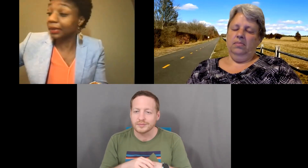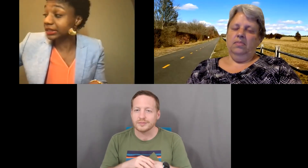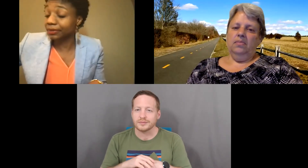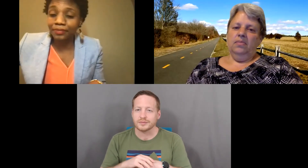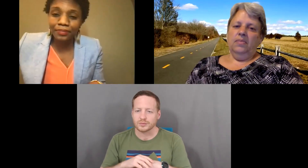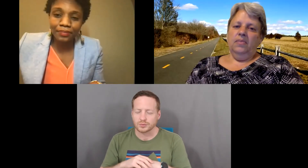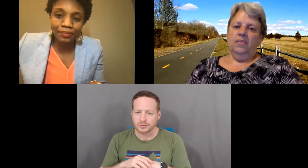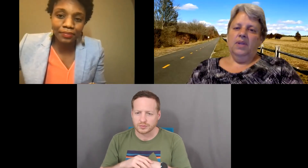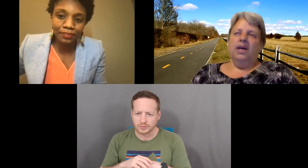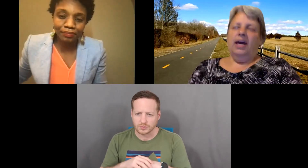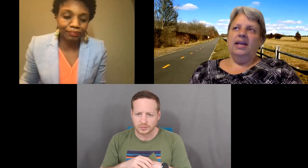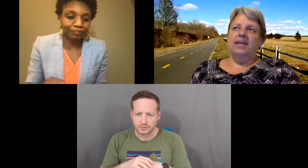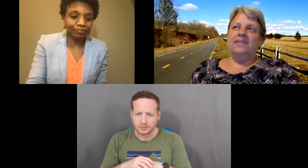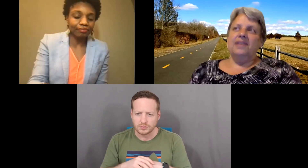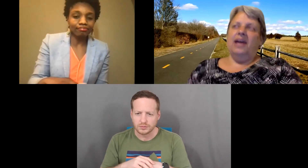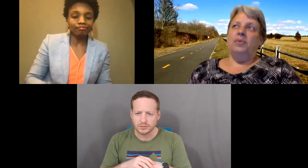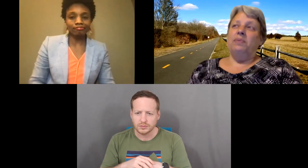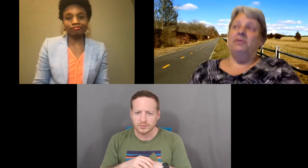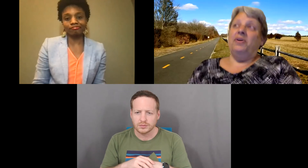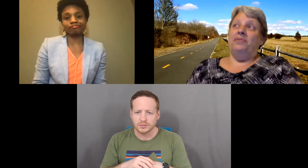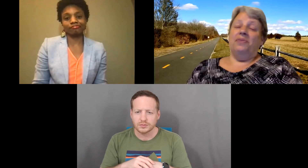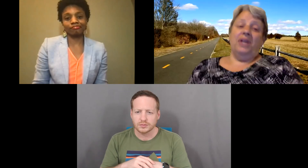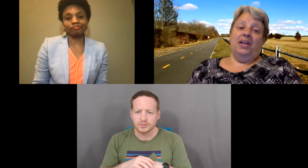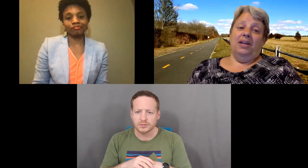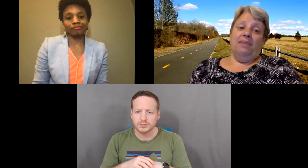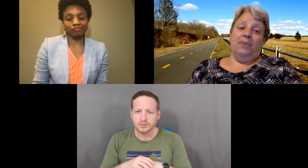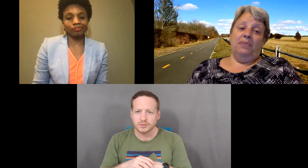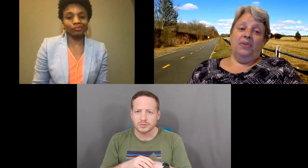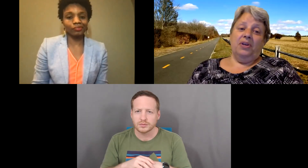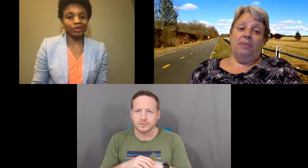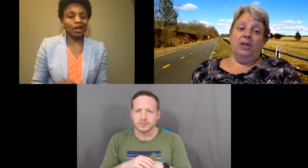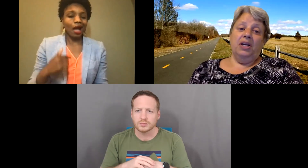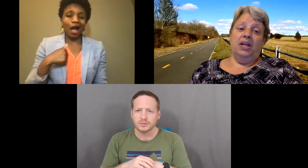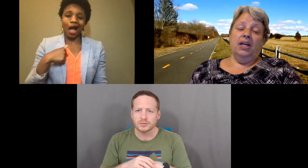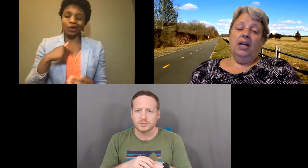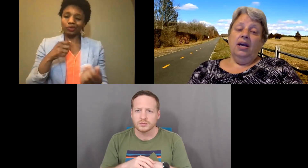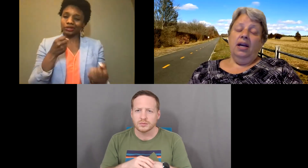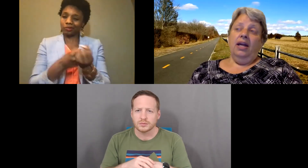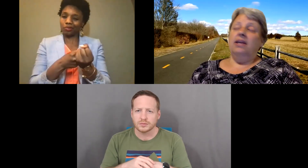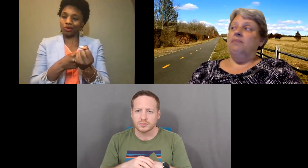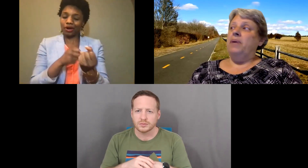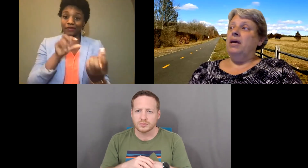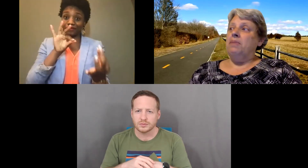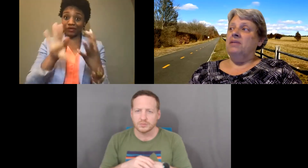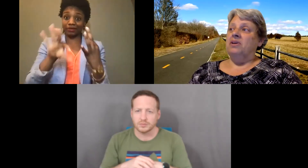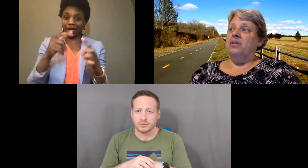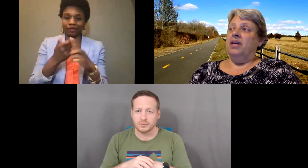Betsy? I guess I would be in favor of getting input for the community. And Pam has all